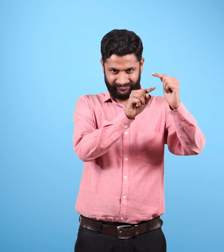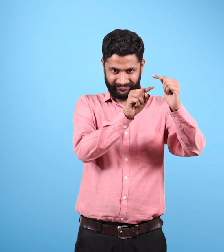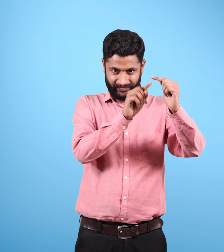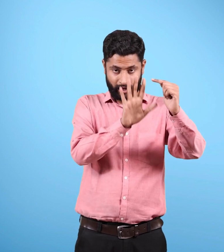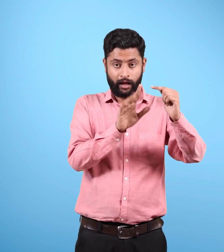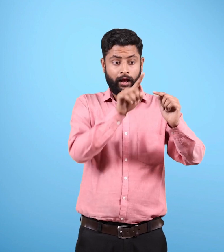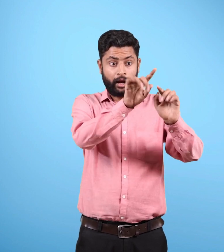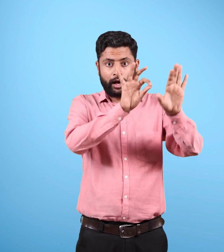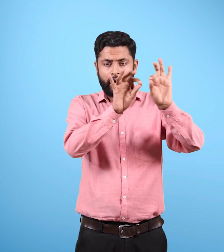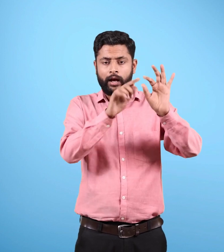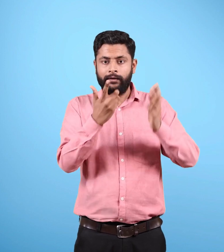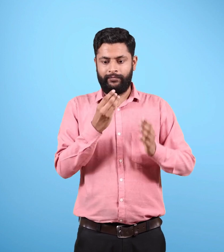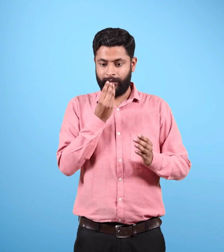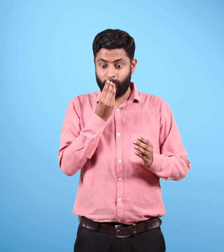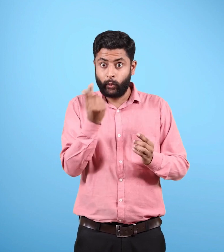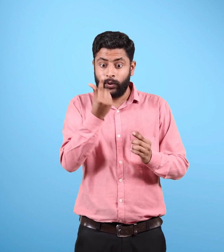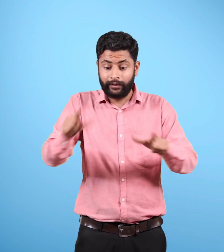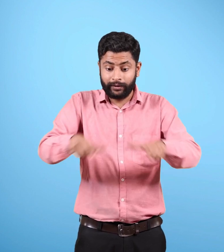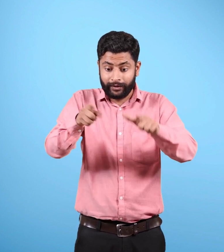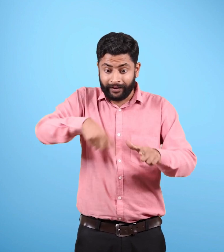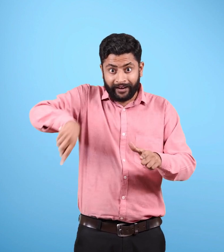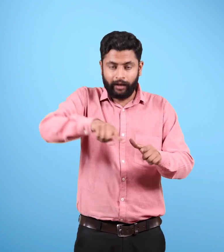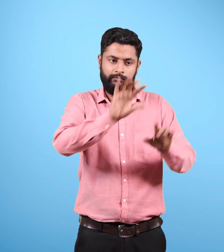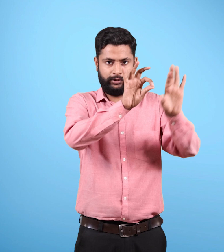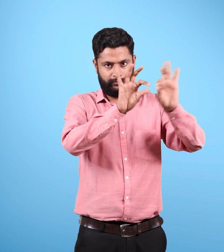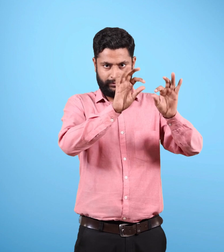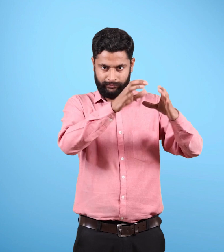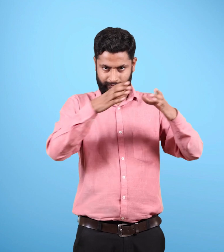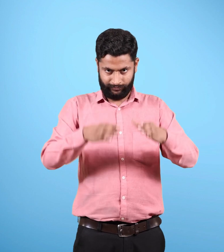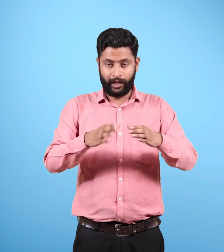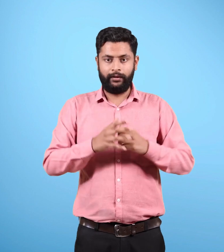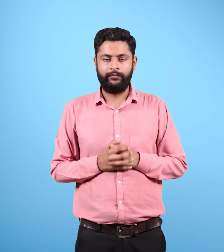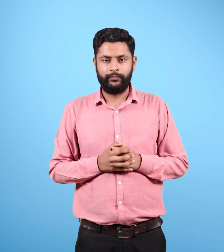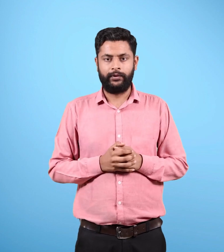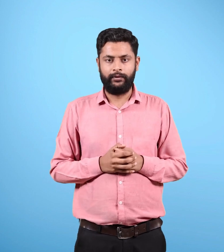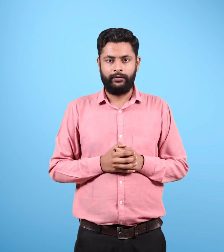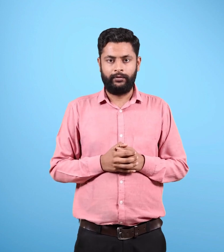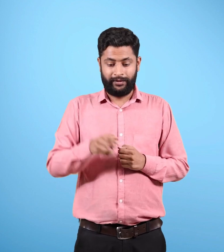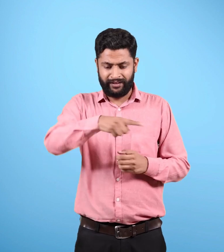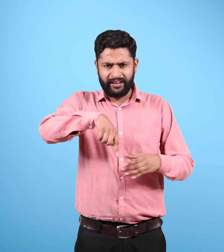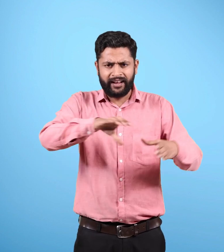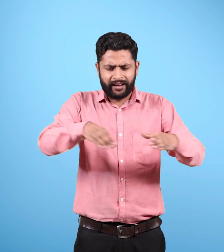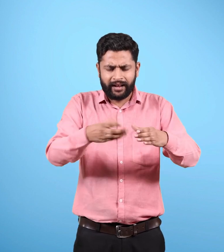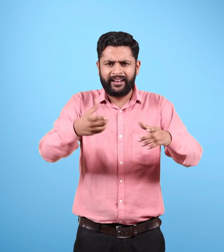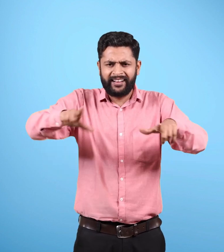Table 1.3, choose those items whose ingredients are obtained from